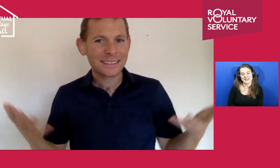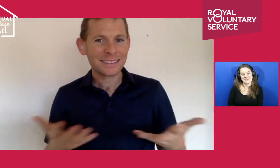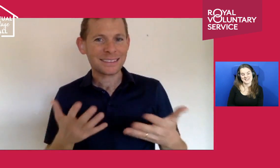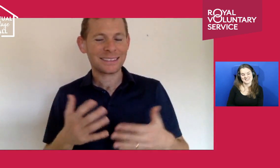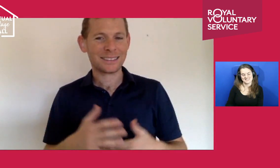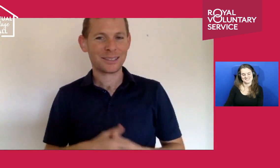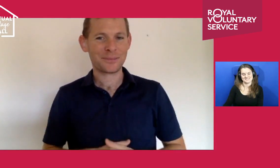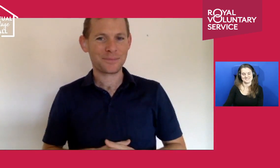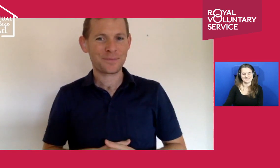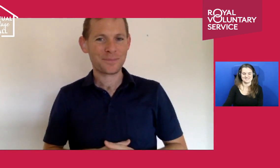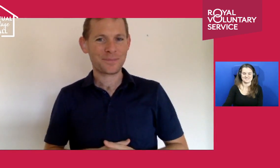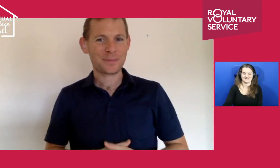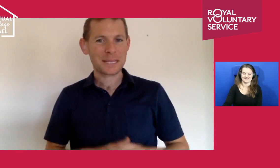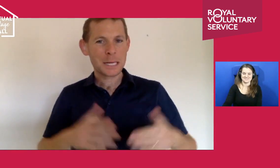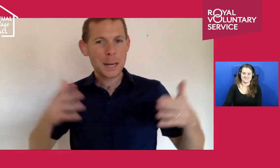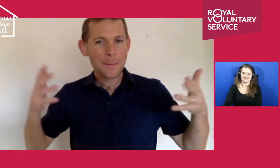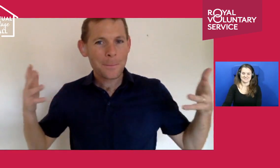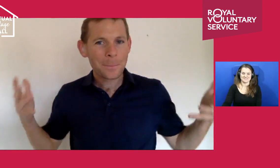Play.